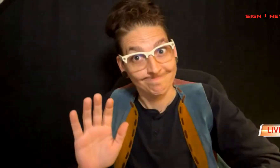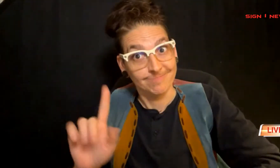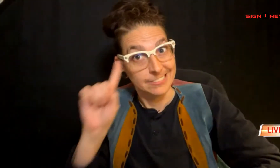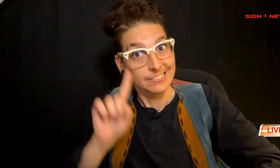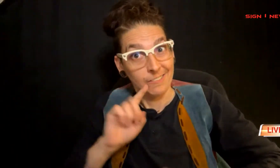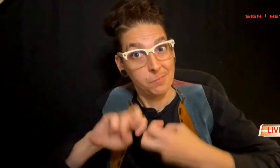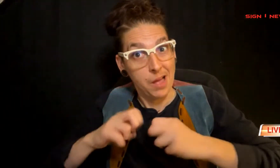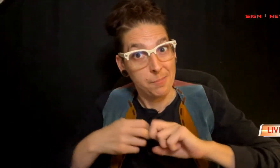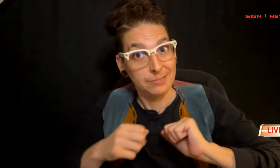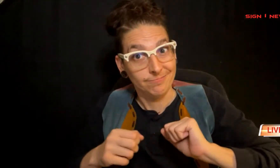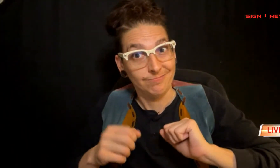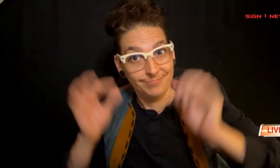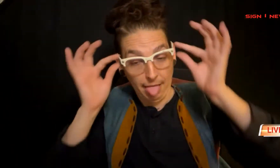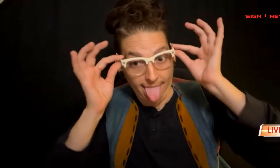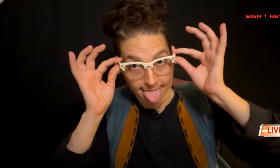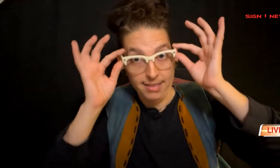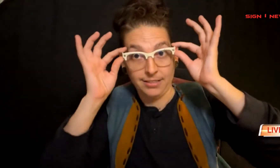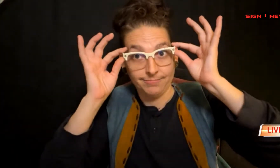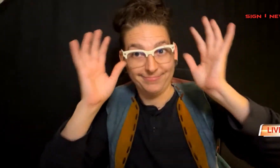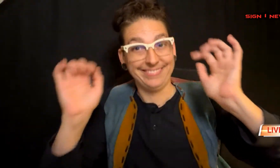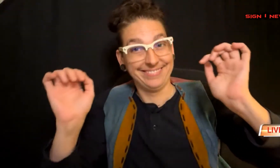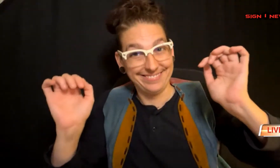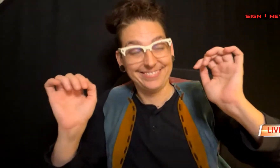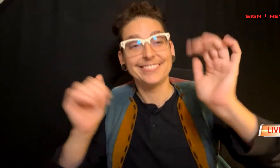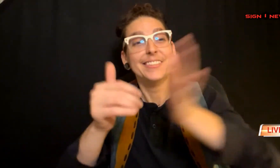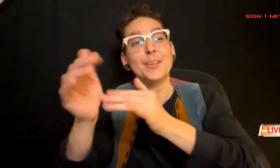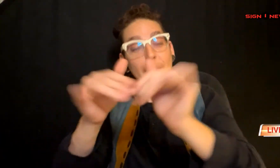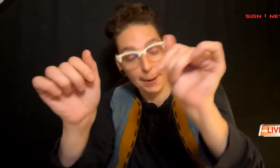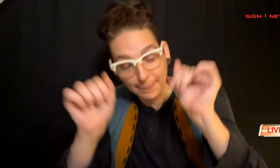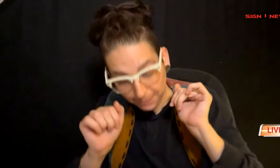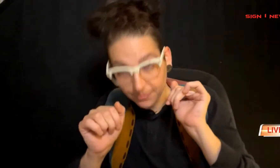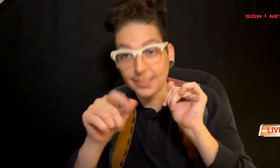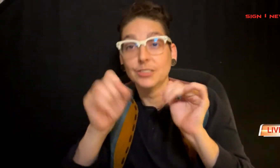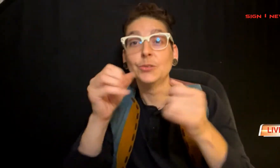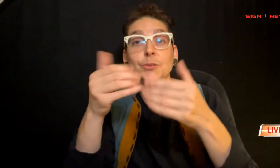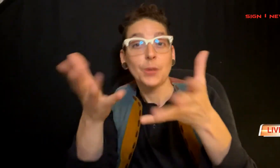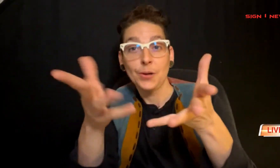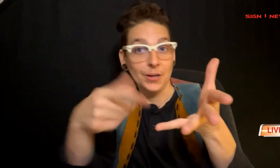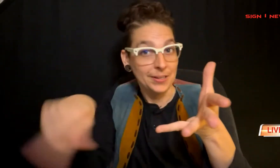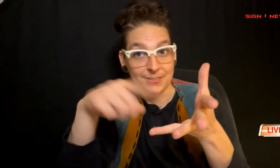Oops. That's a problem being deaf. You may knock your glasses off.